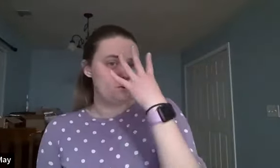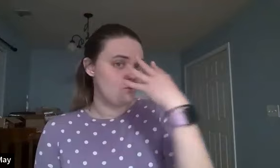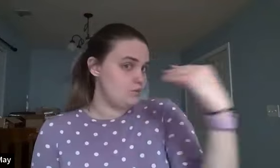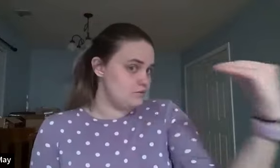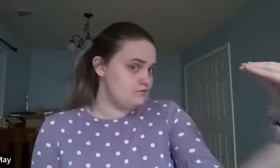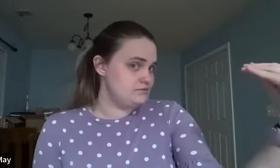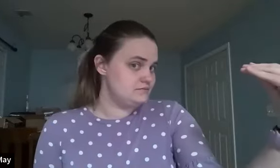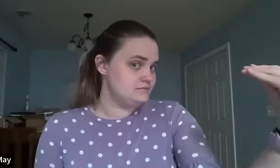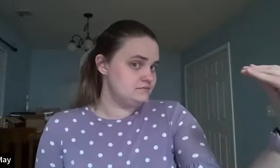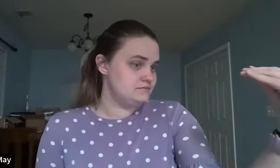Wolf.